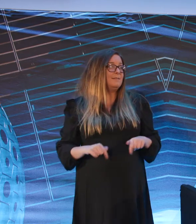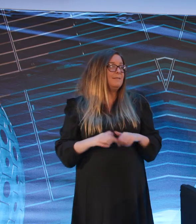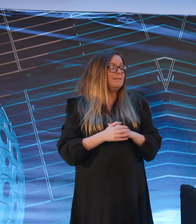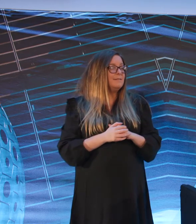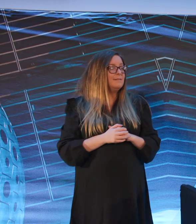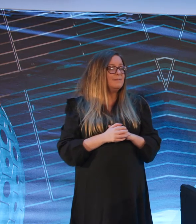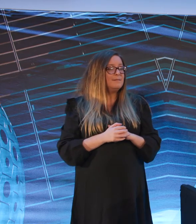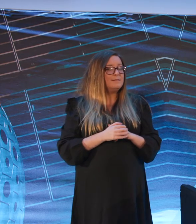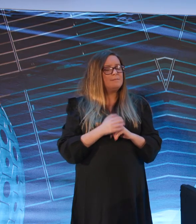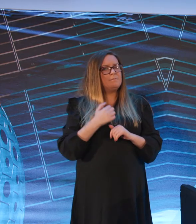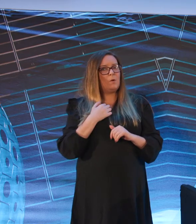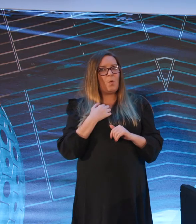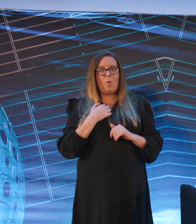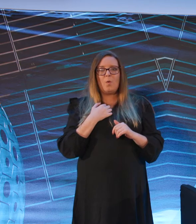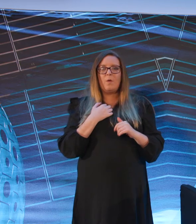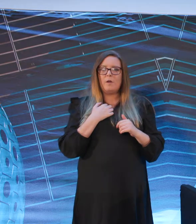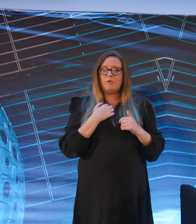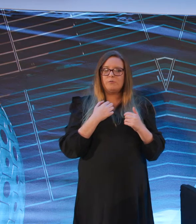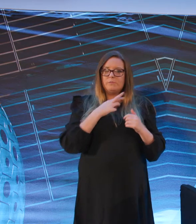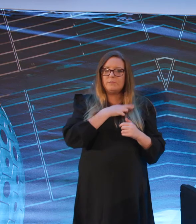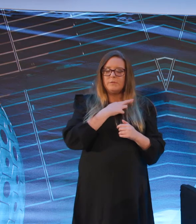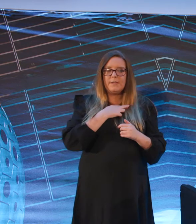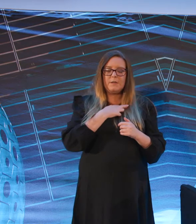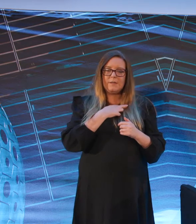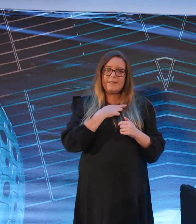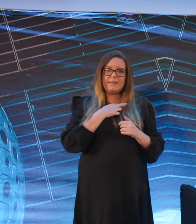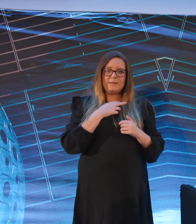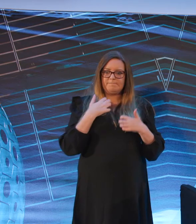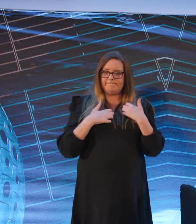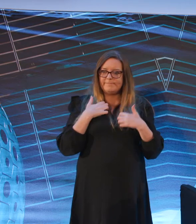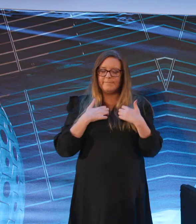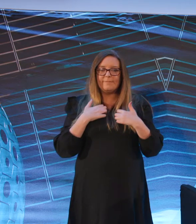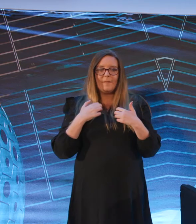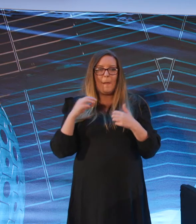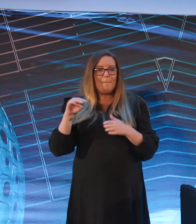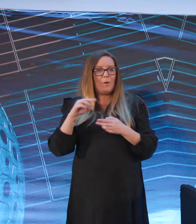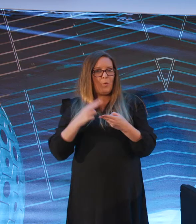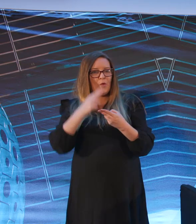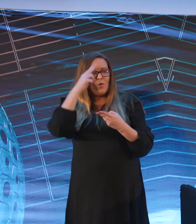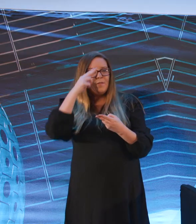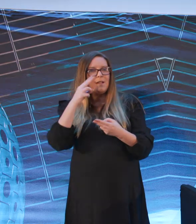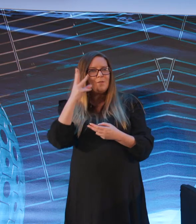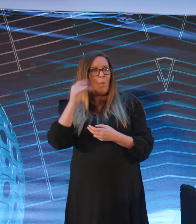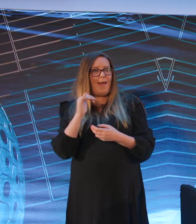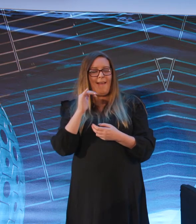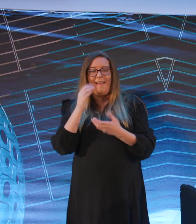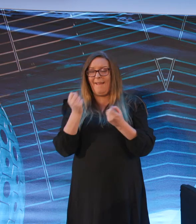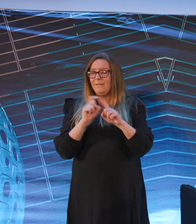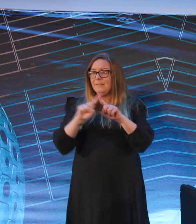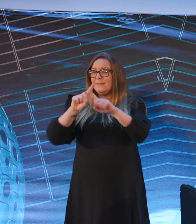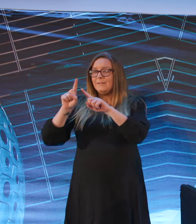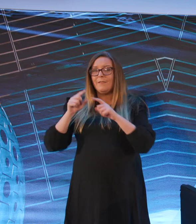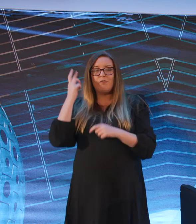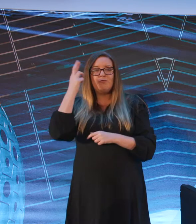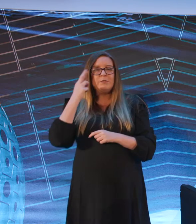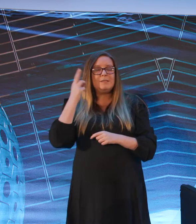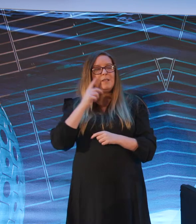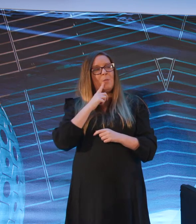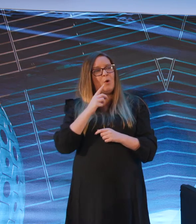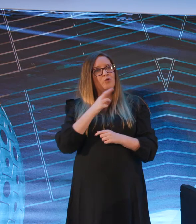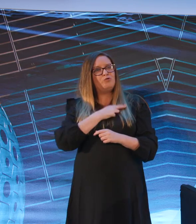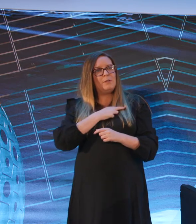was drawn to Maynooth University for lots of different reasons, but really by the